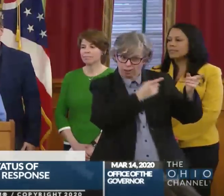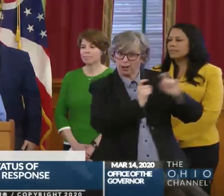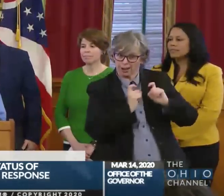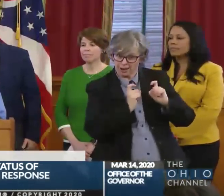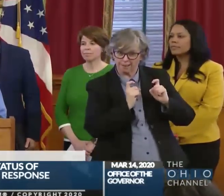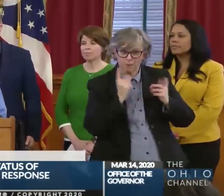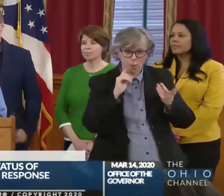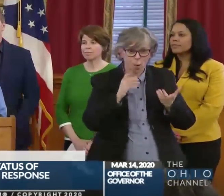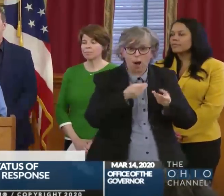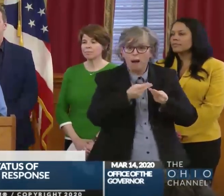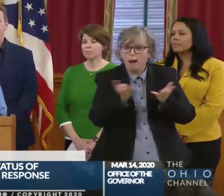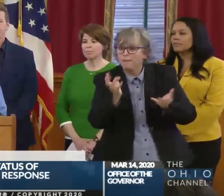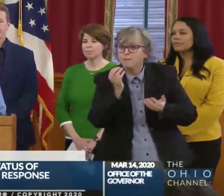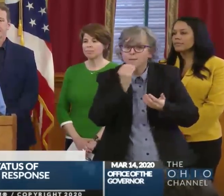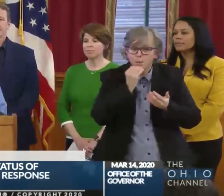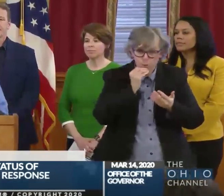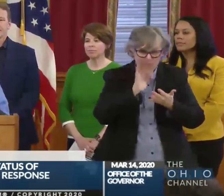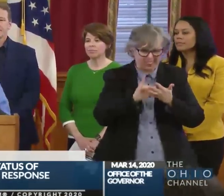of food